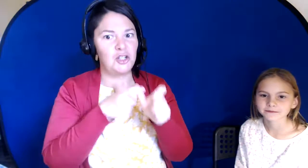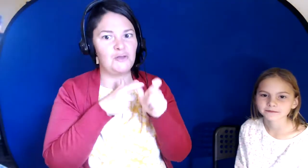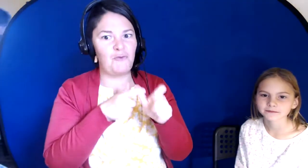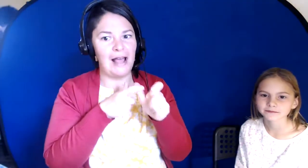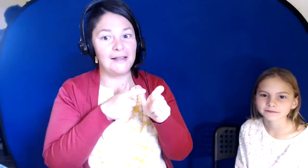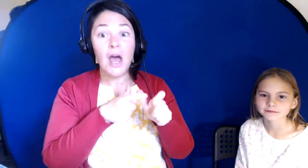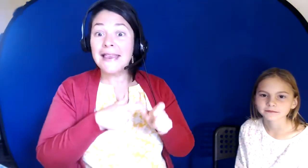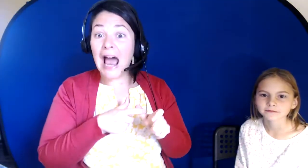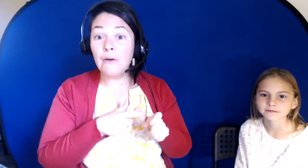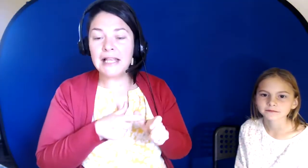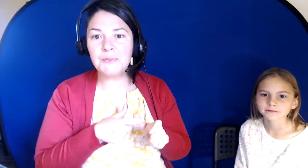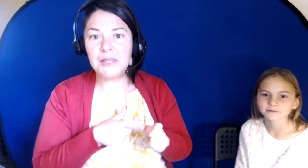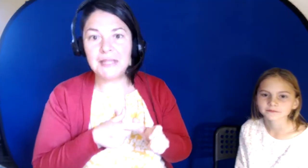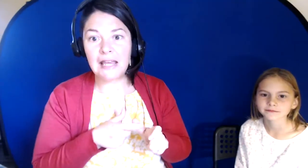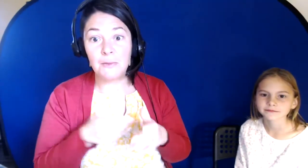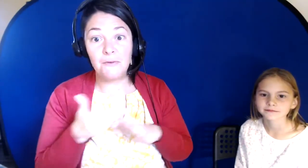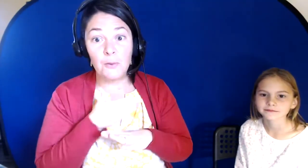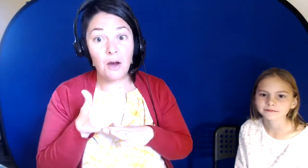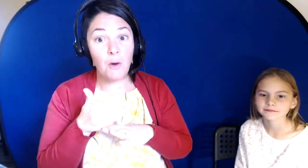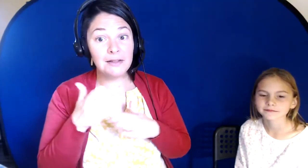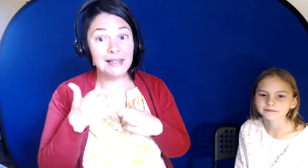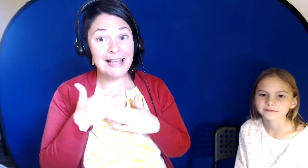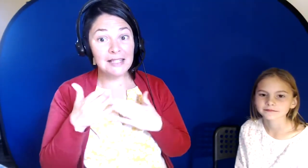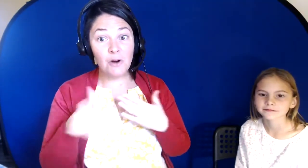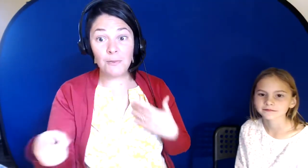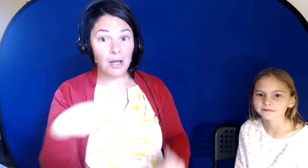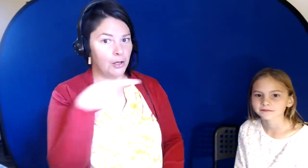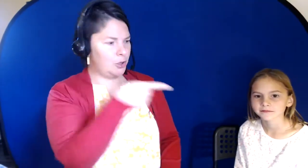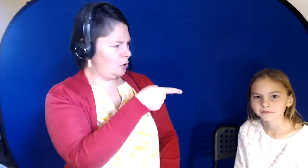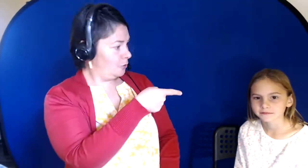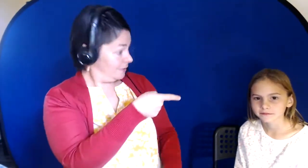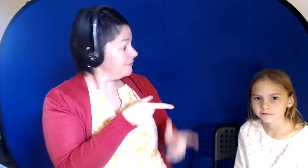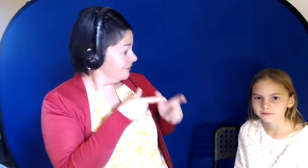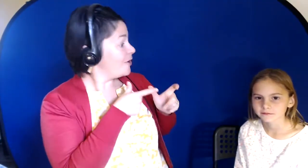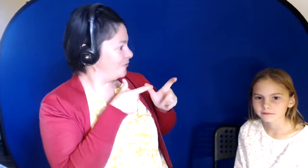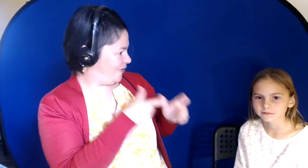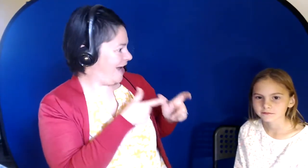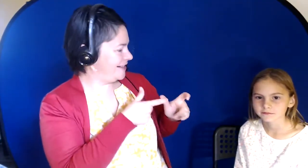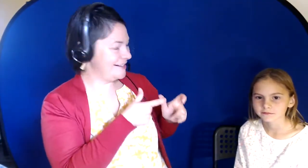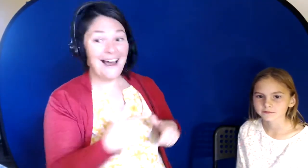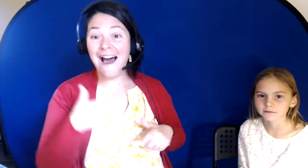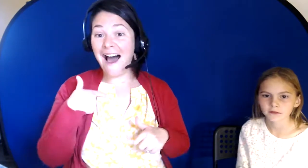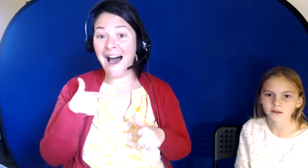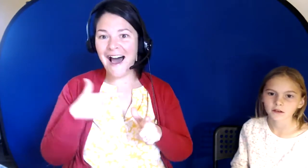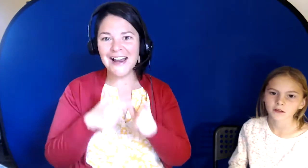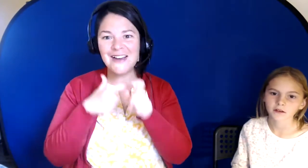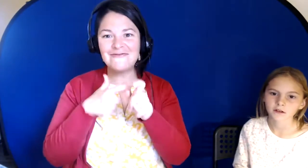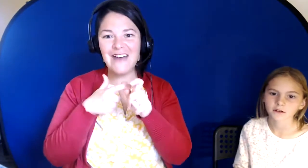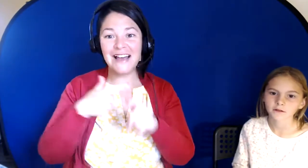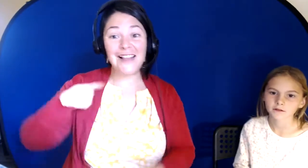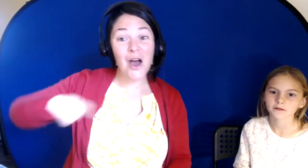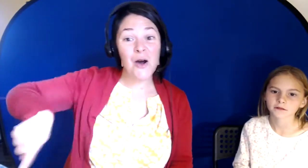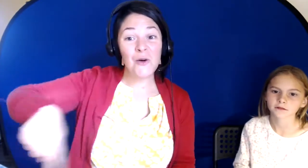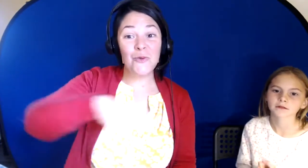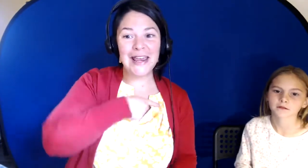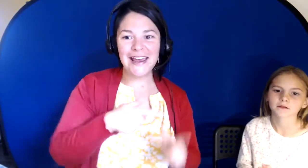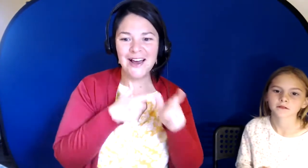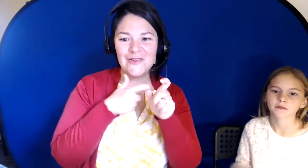run. Now, let's put them together before we go on to the next verb. You run. I run. We